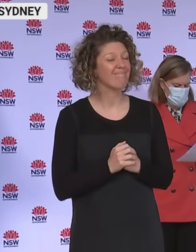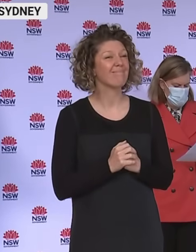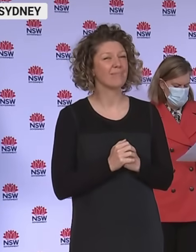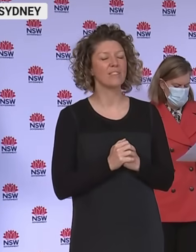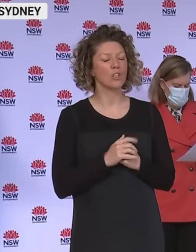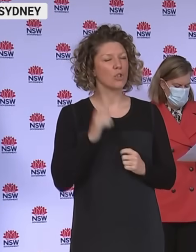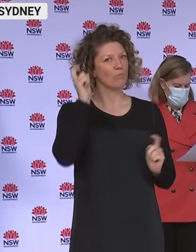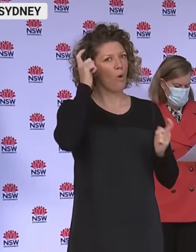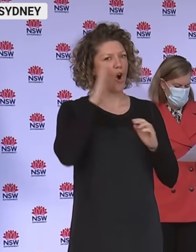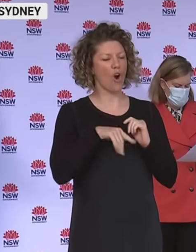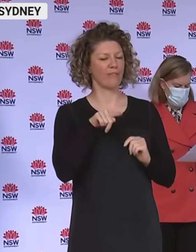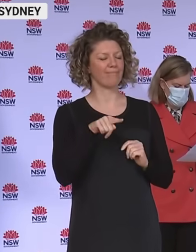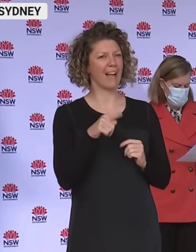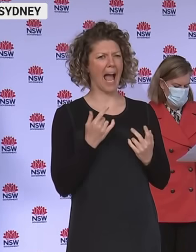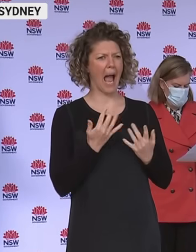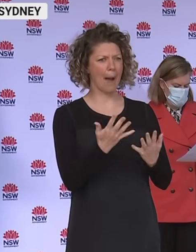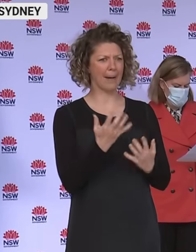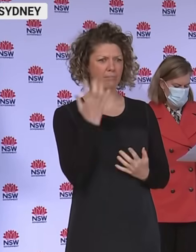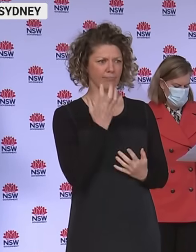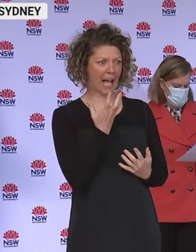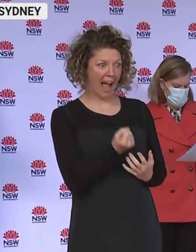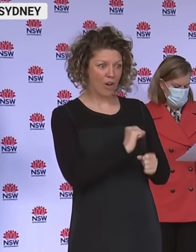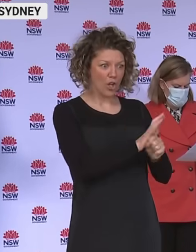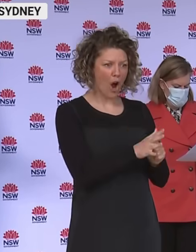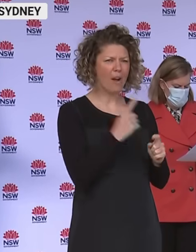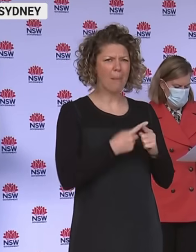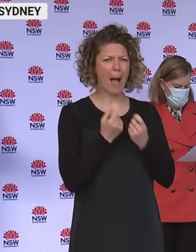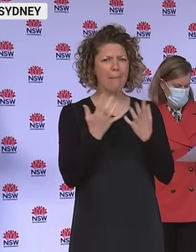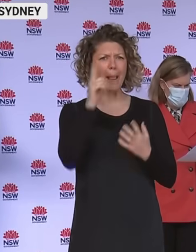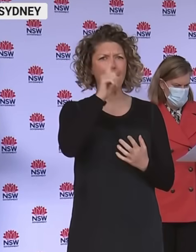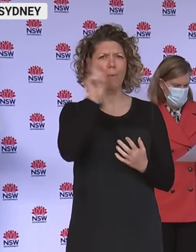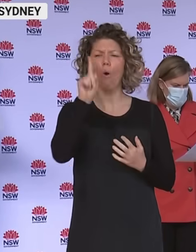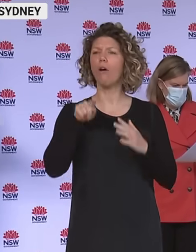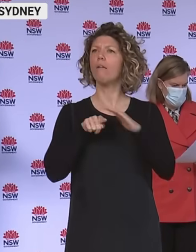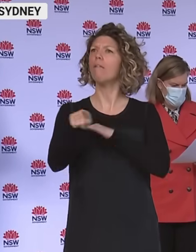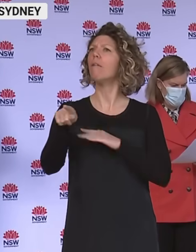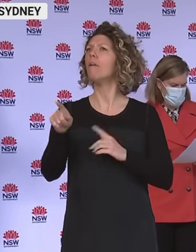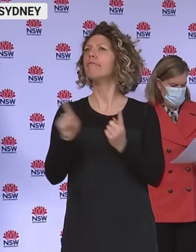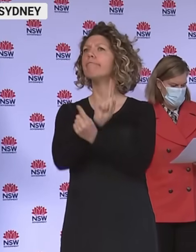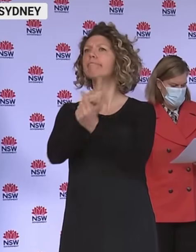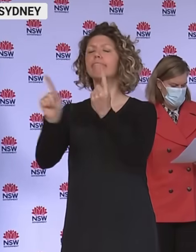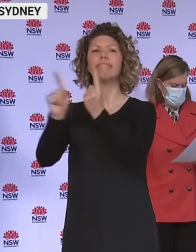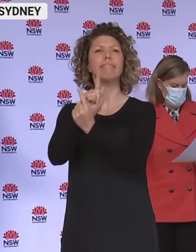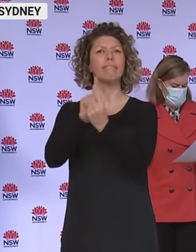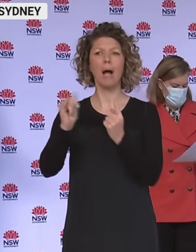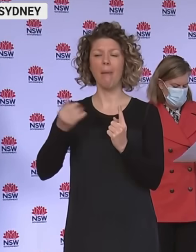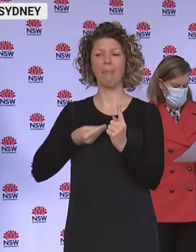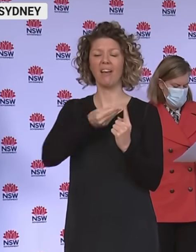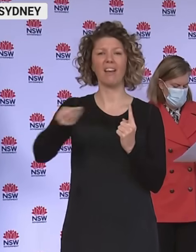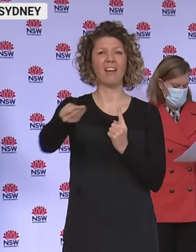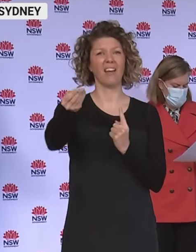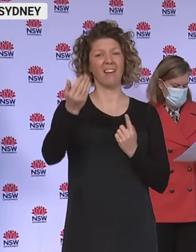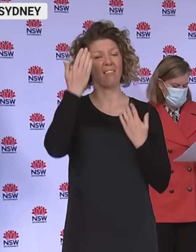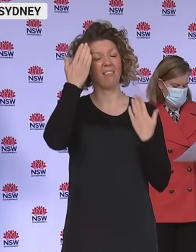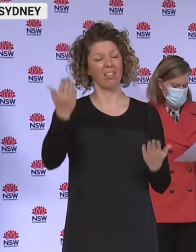we really want to stress to everybody, please stay at home, follow the orders. In particular, unfortunately,